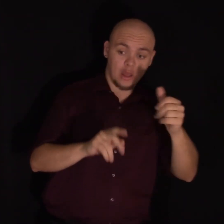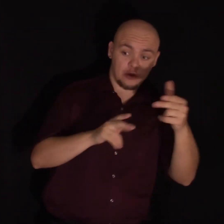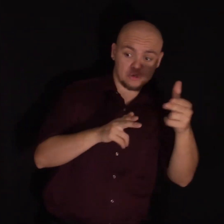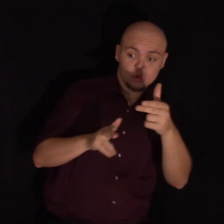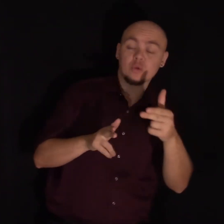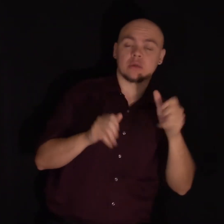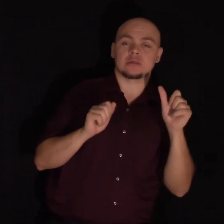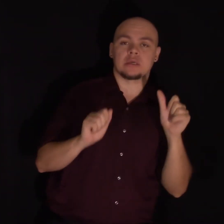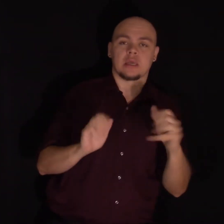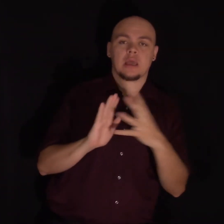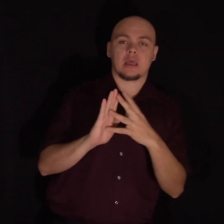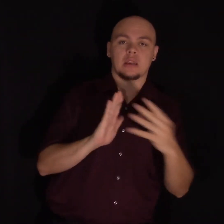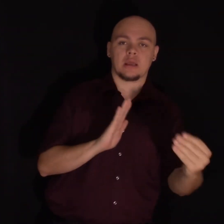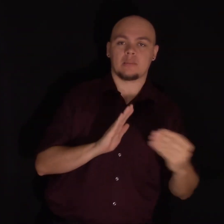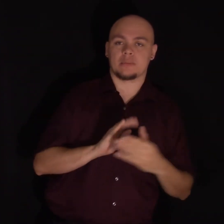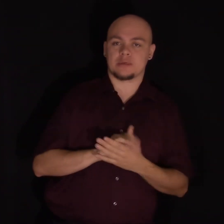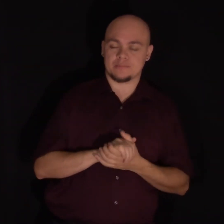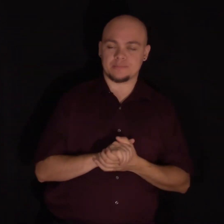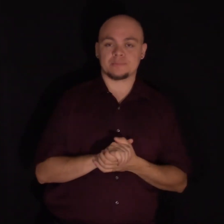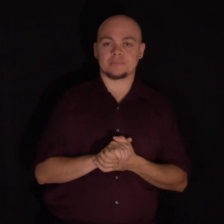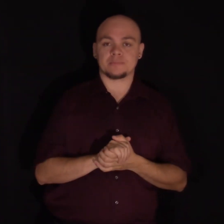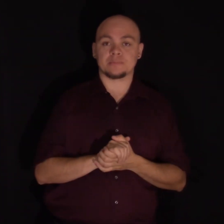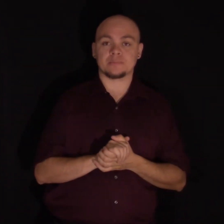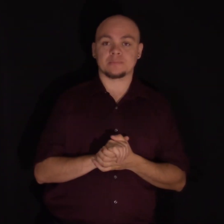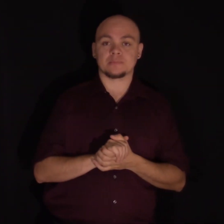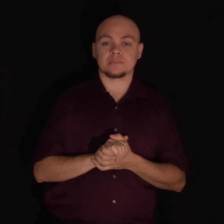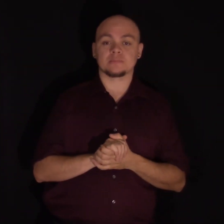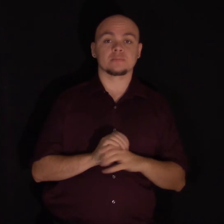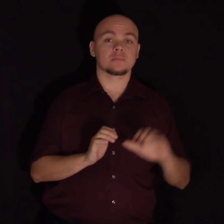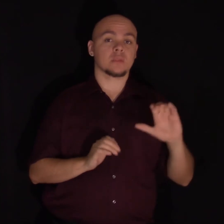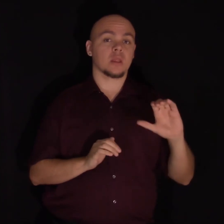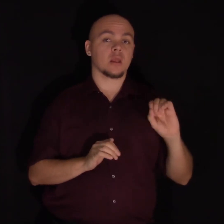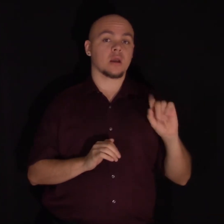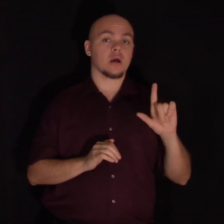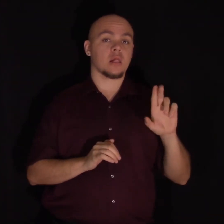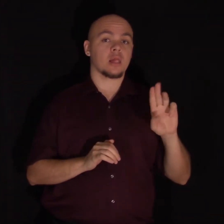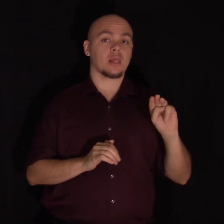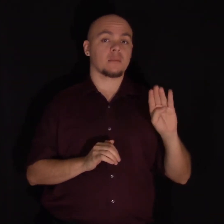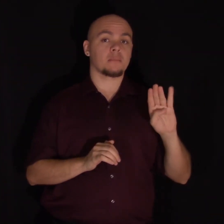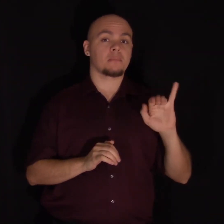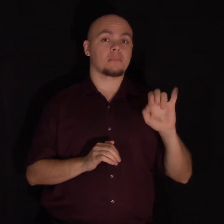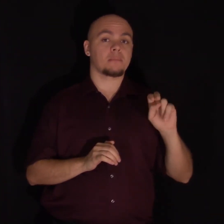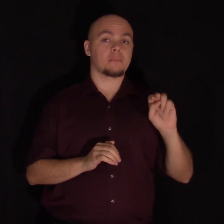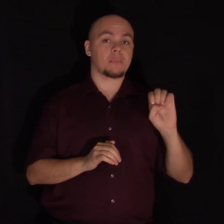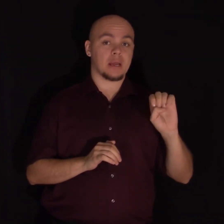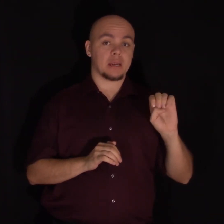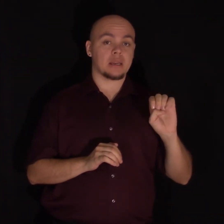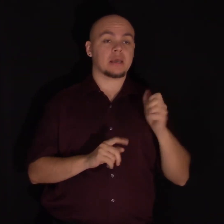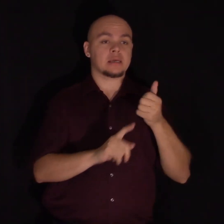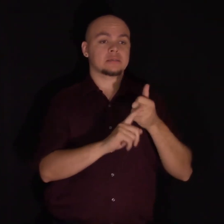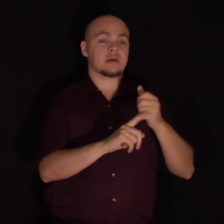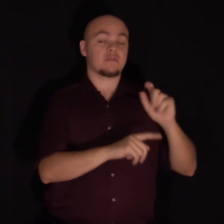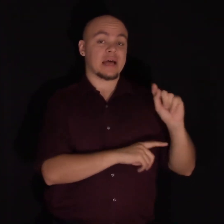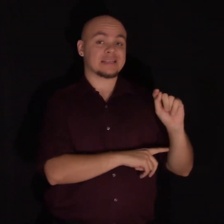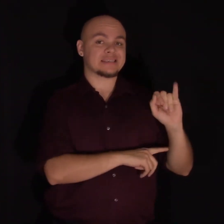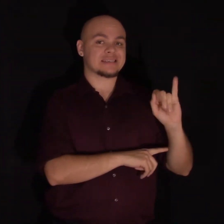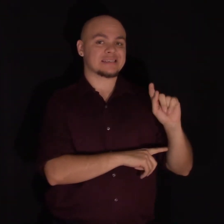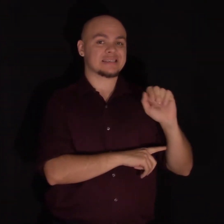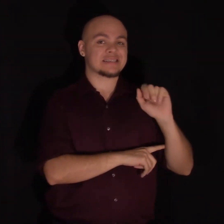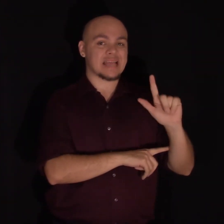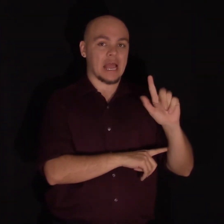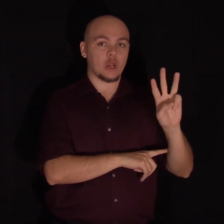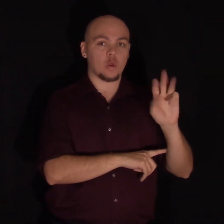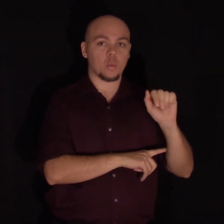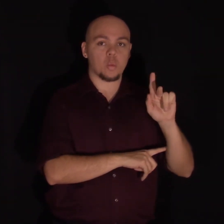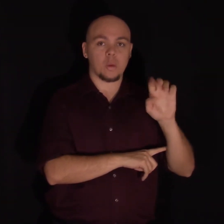commit atrocities of their own. Columbine was a tidal wave, and when the crash ended, it would take